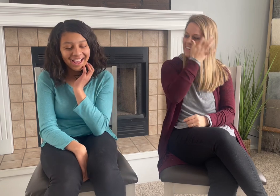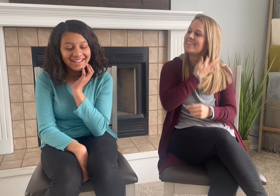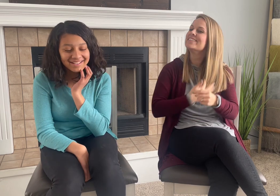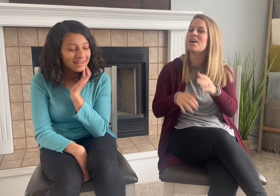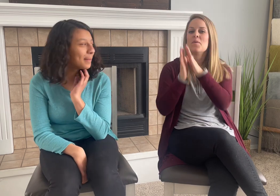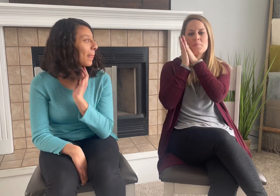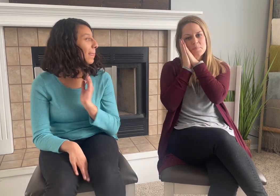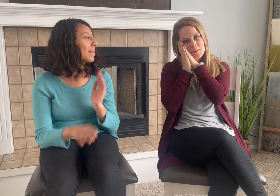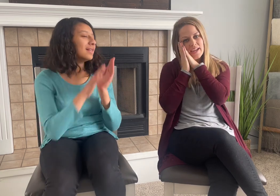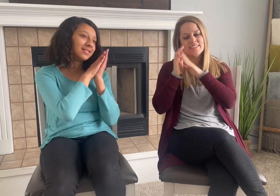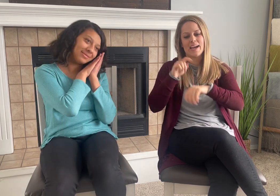So bedtime.